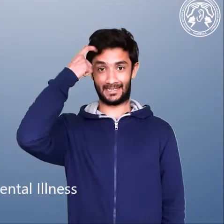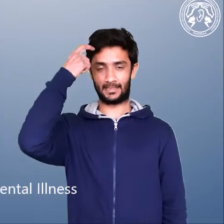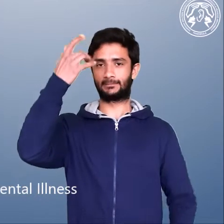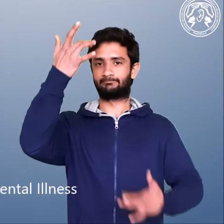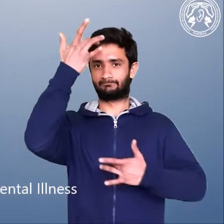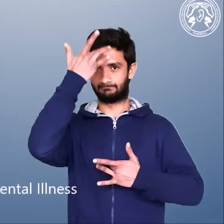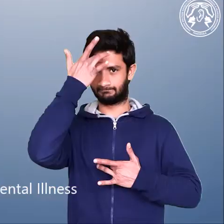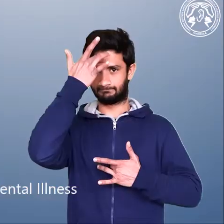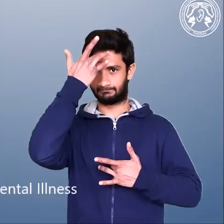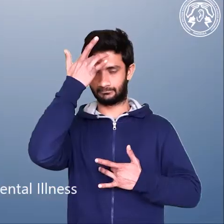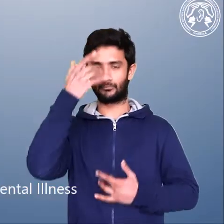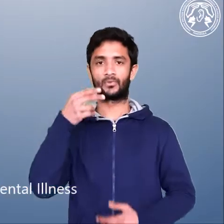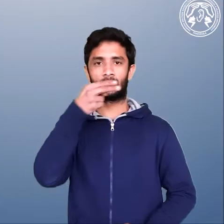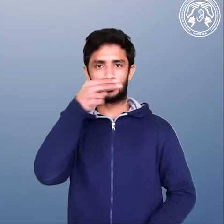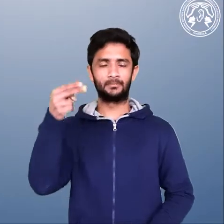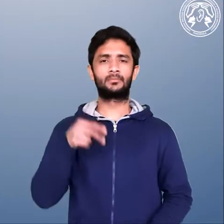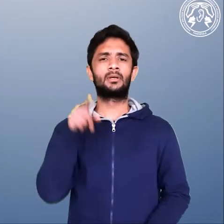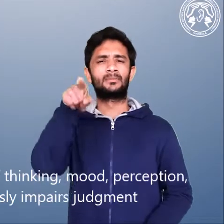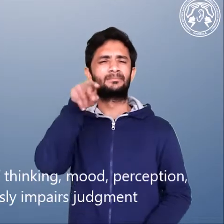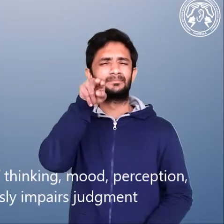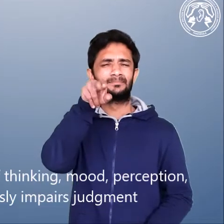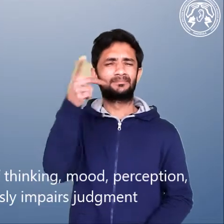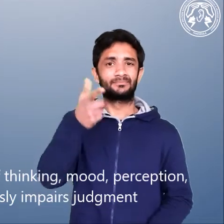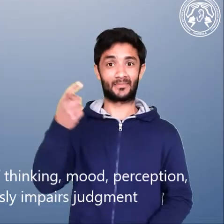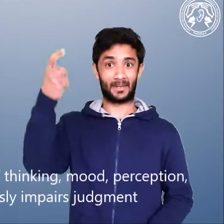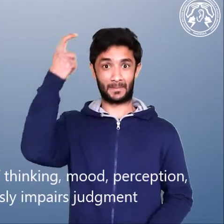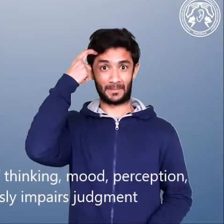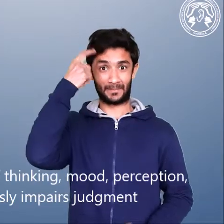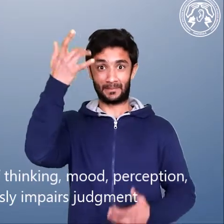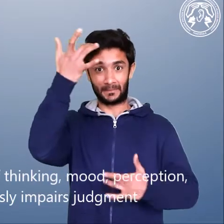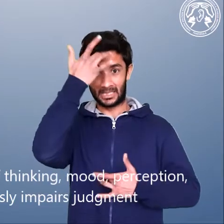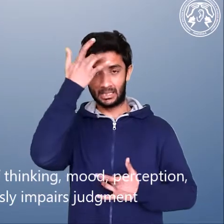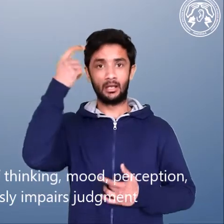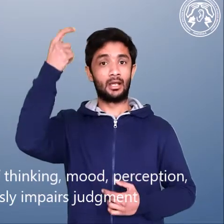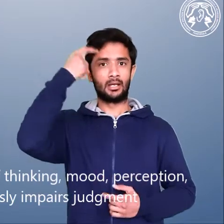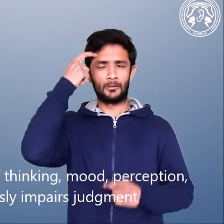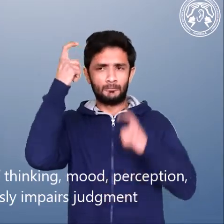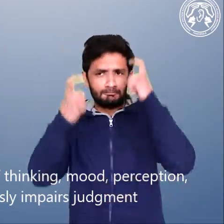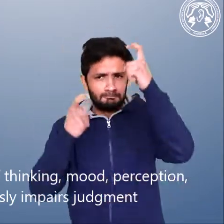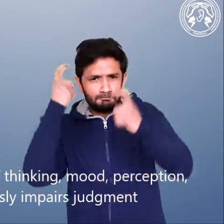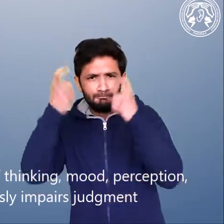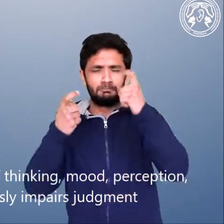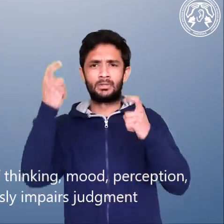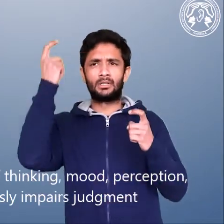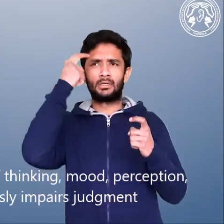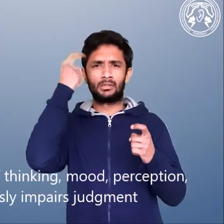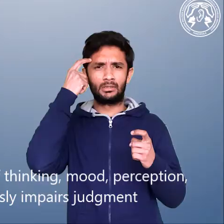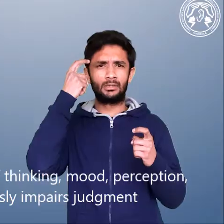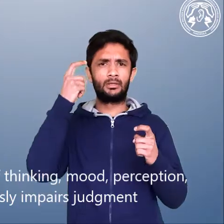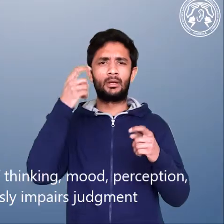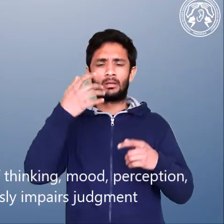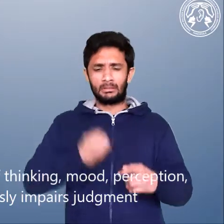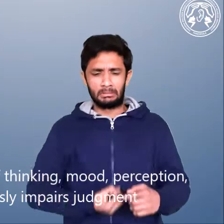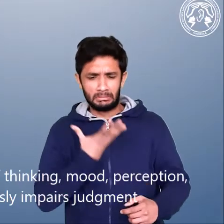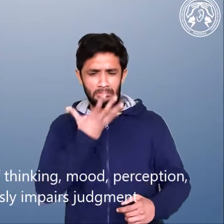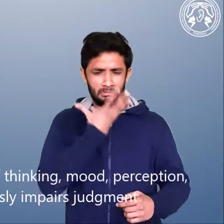3. Mental illness. Mental illness is the disorder of thinking,